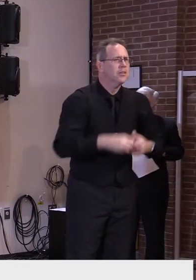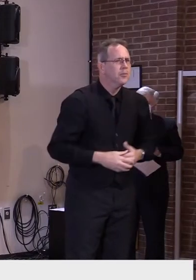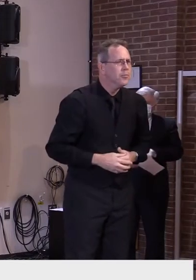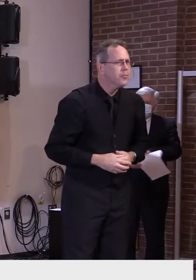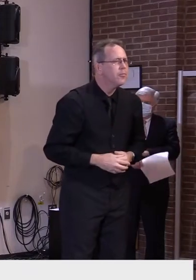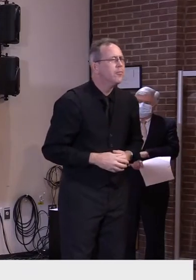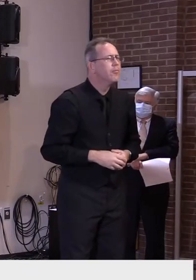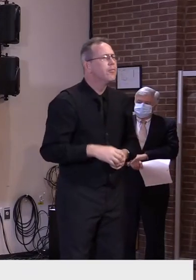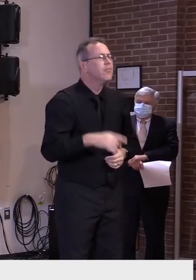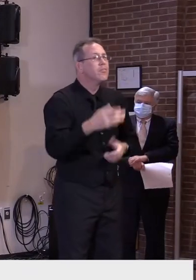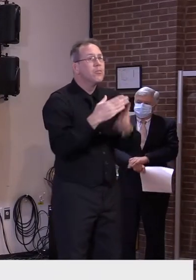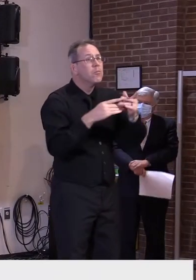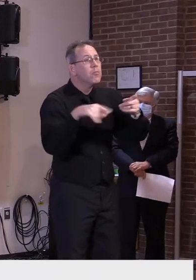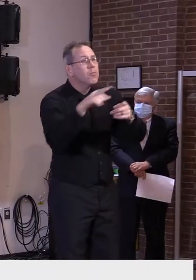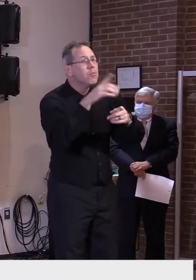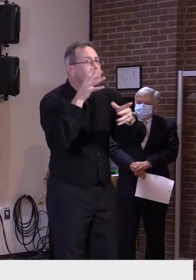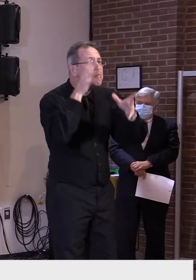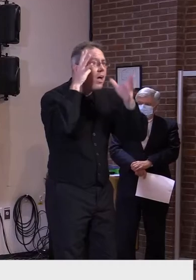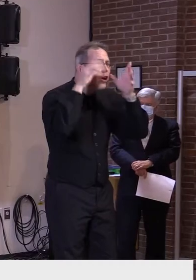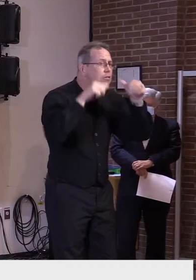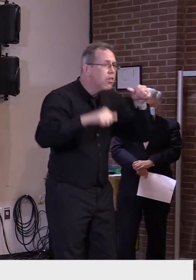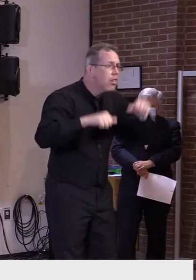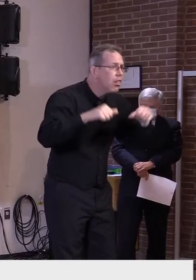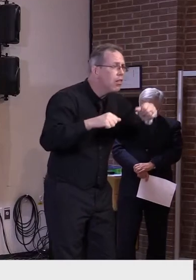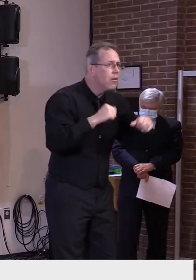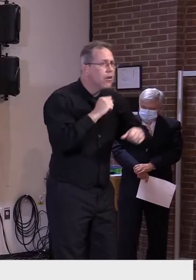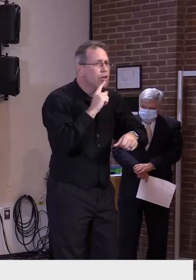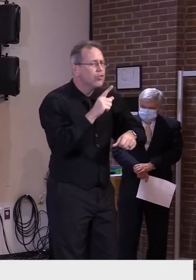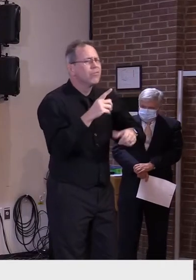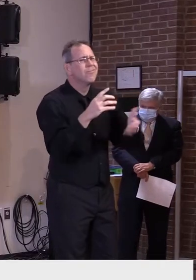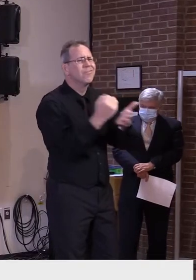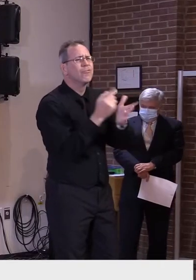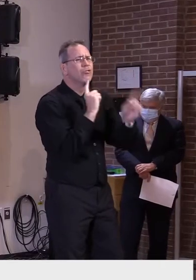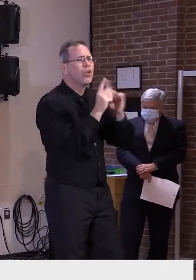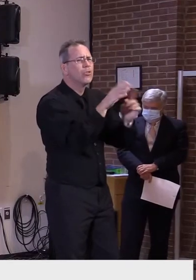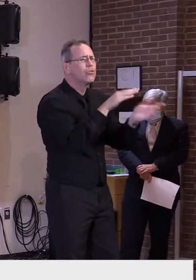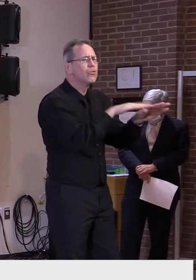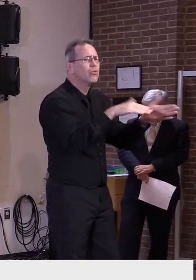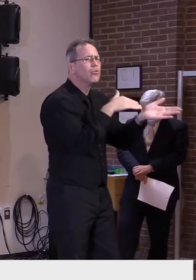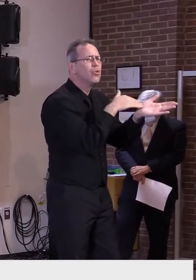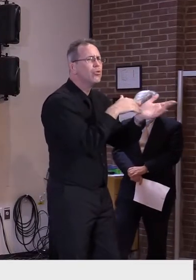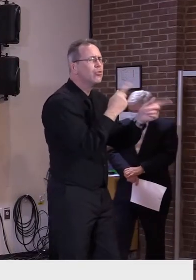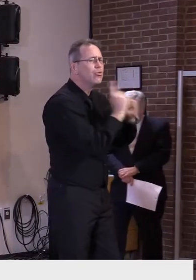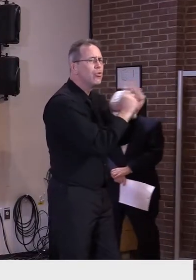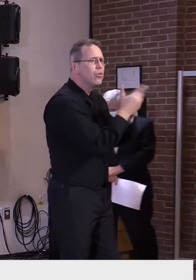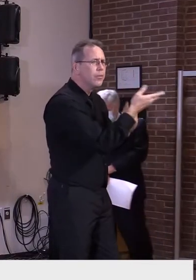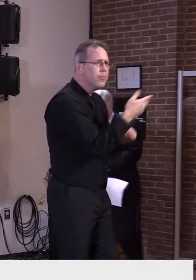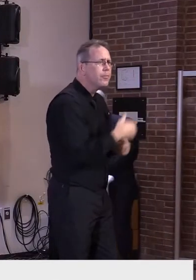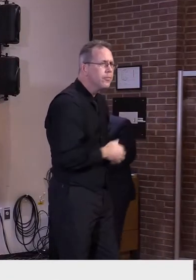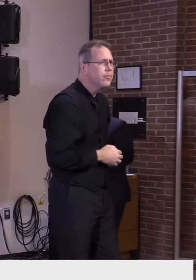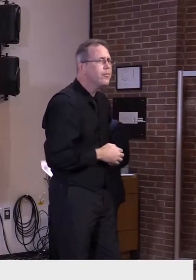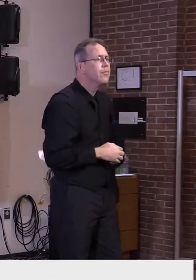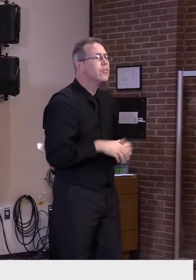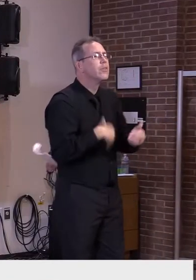their pediatrician or healthcare provider. So that concludes my report. I'll now turn it over to Secretary Smith.